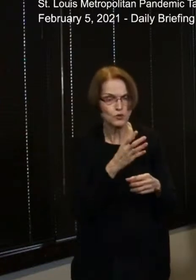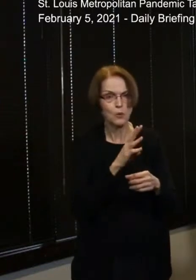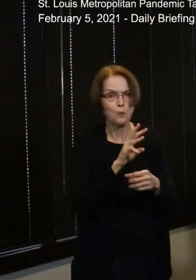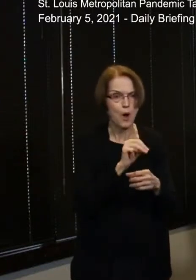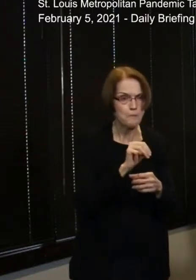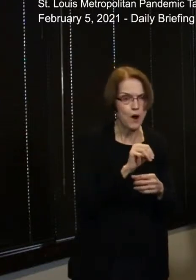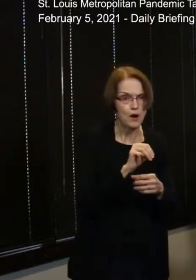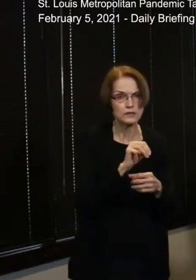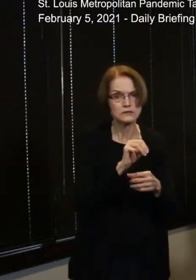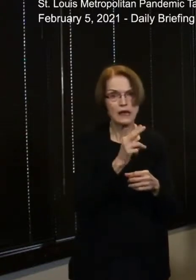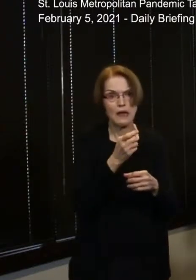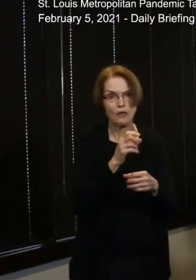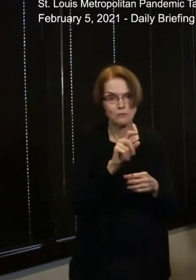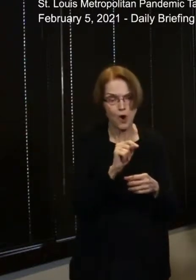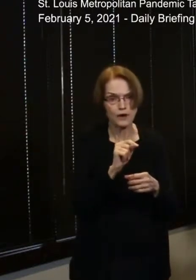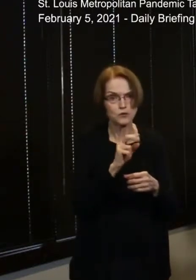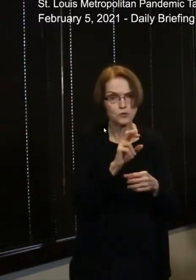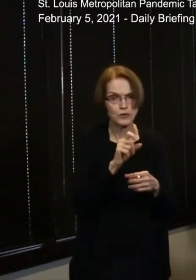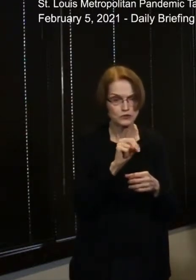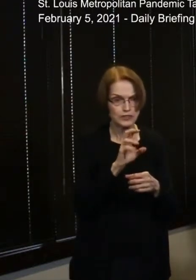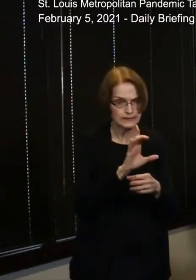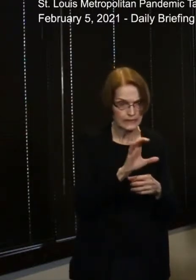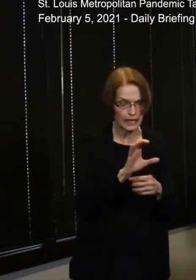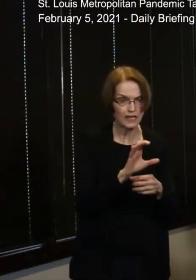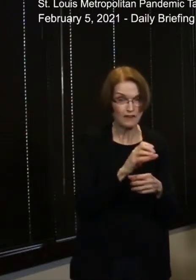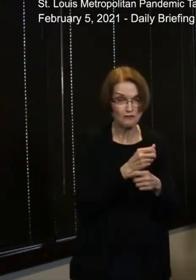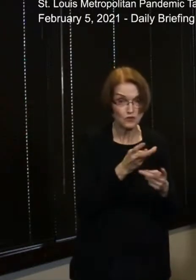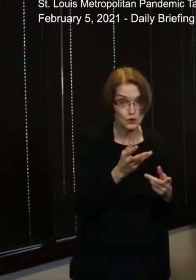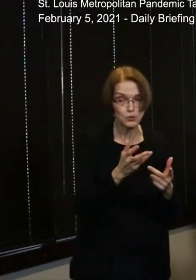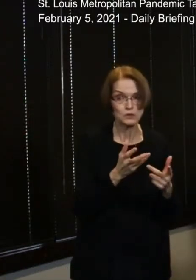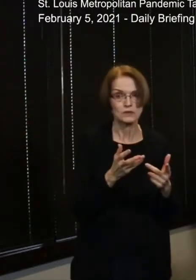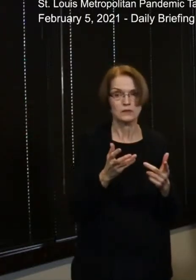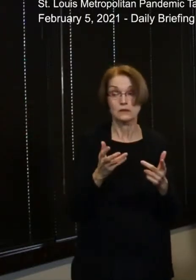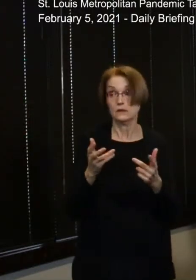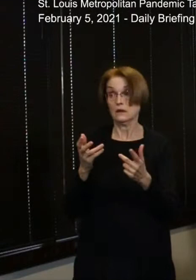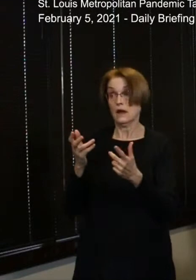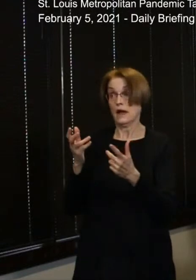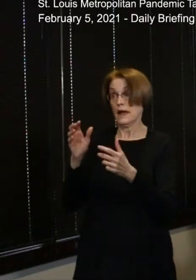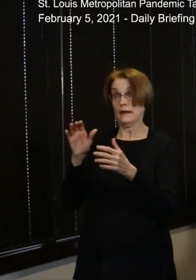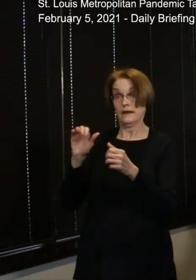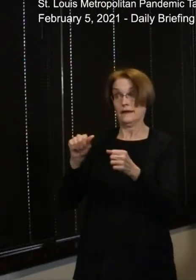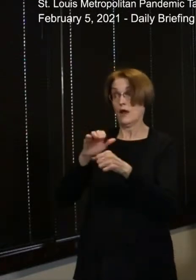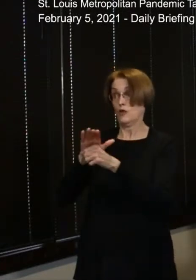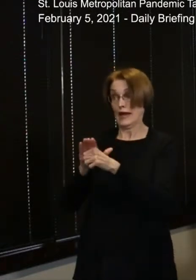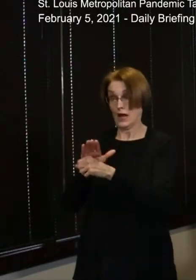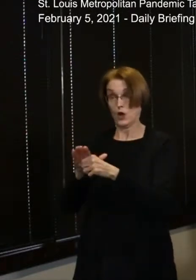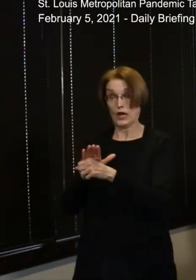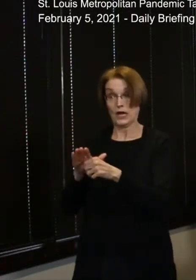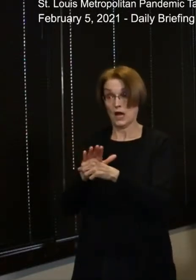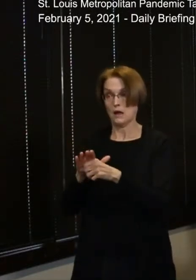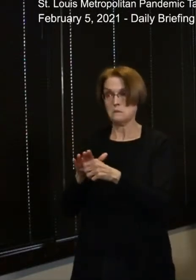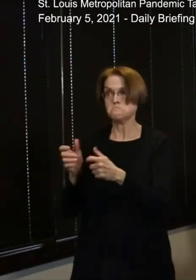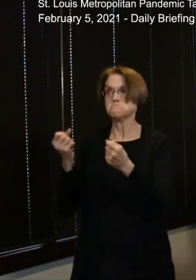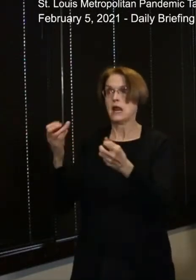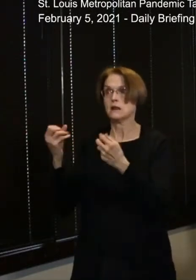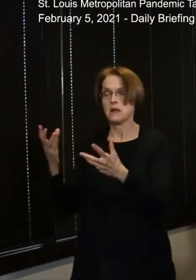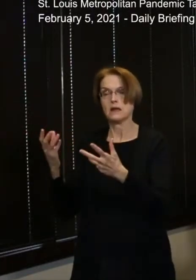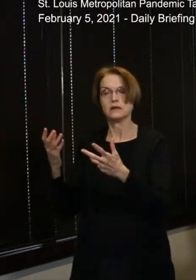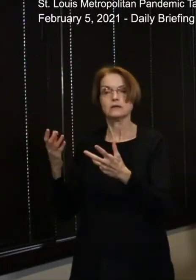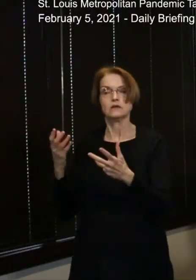Region C area, then that should be counterbalanced by more vaccine from the state's allocation coming into our